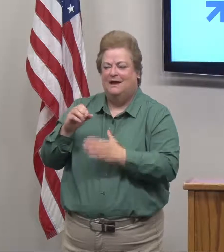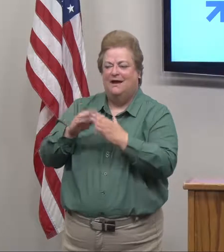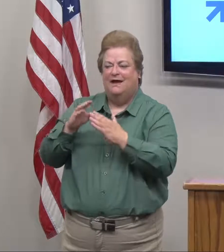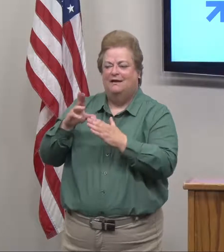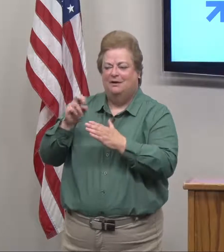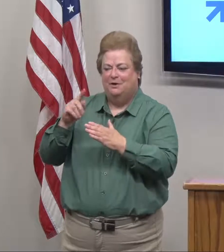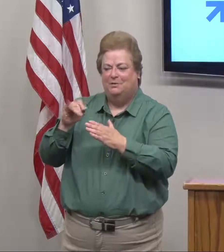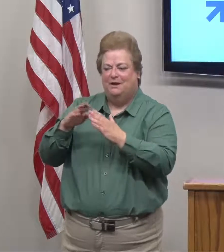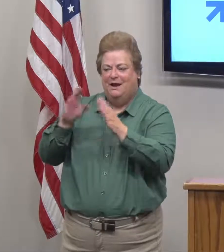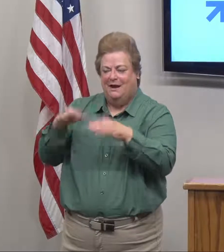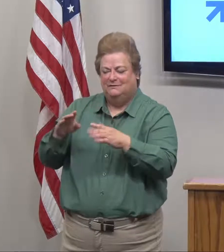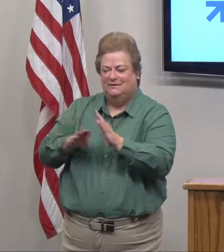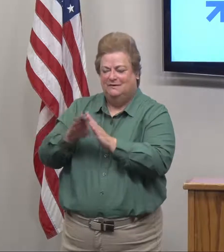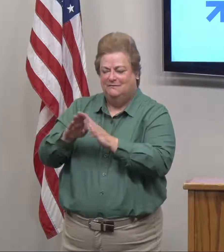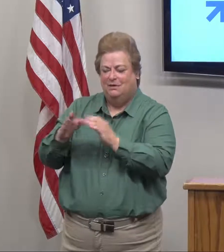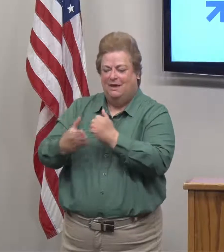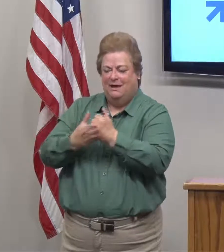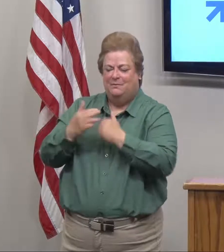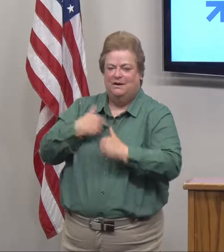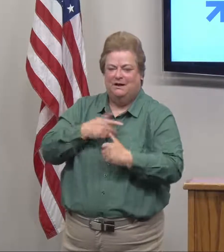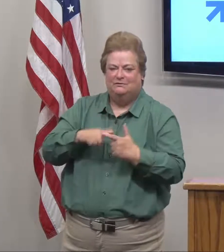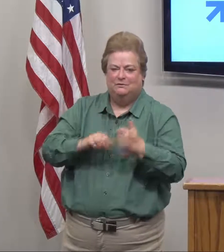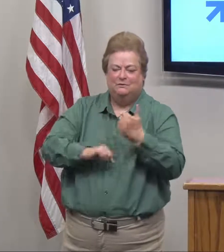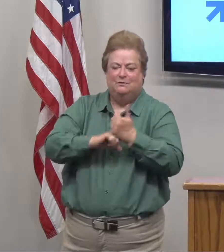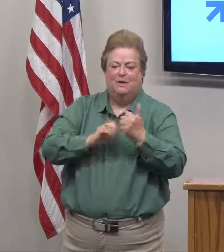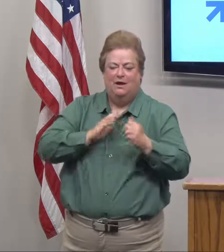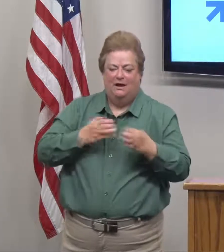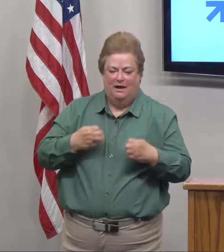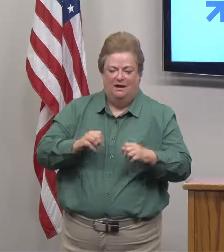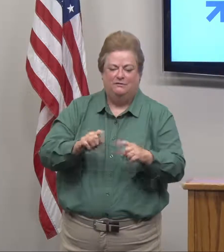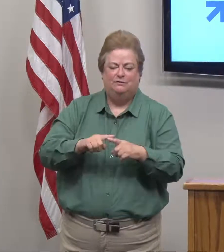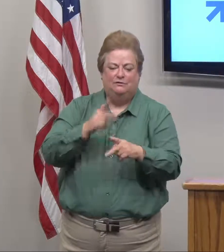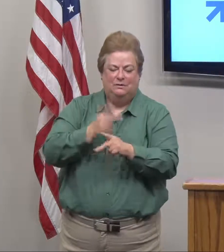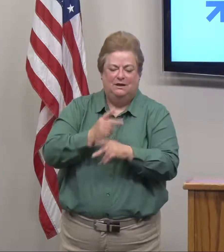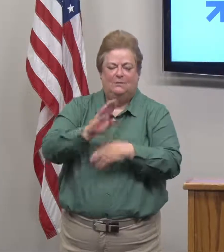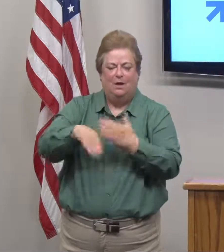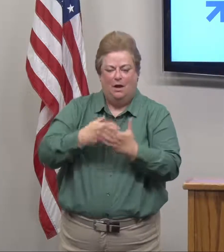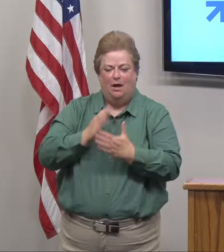here today to help us and support our efforts to keep all